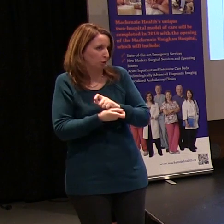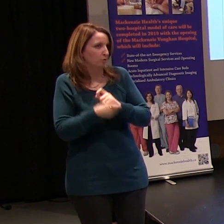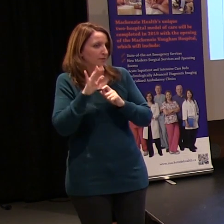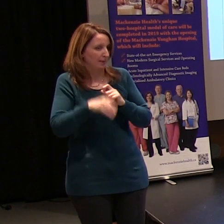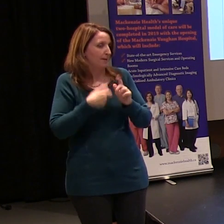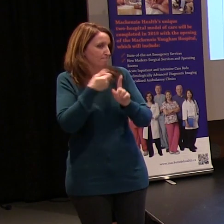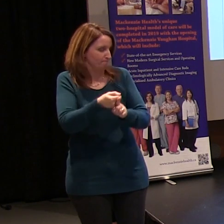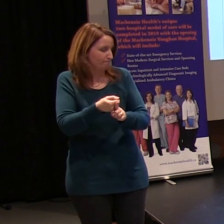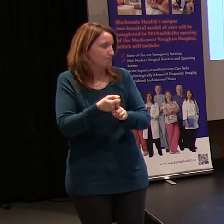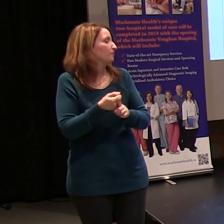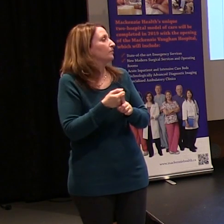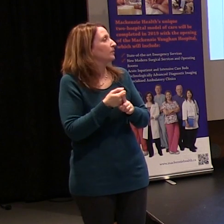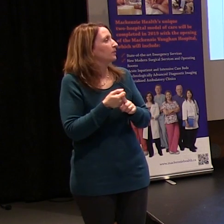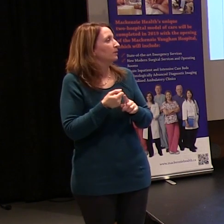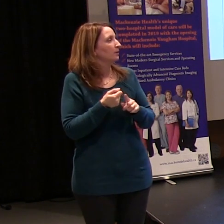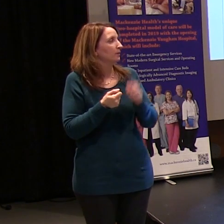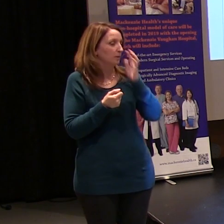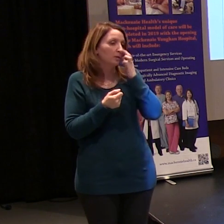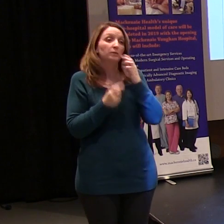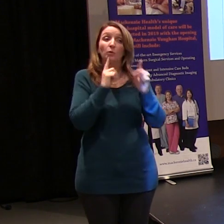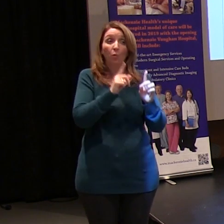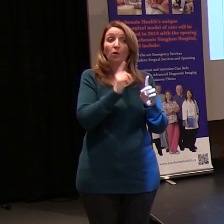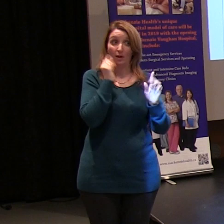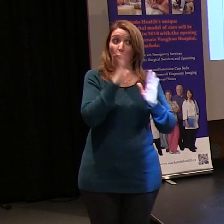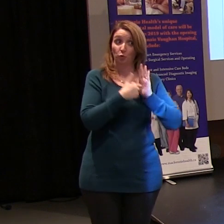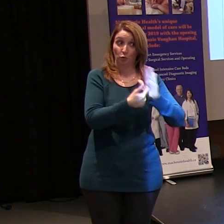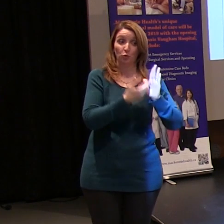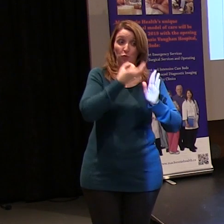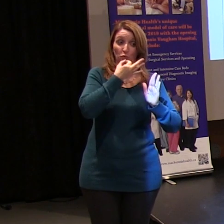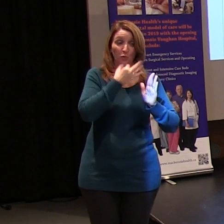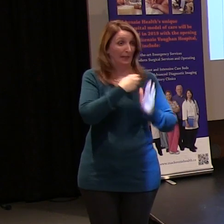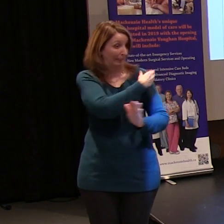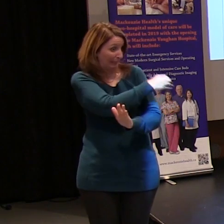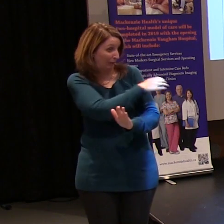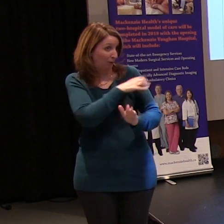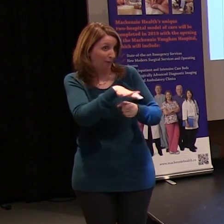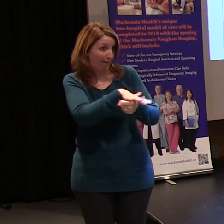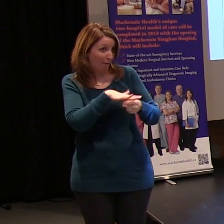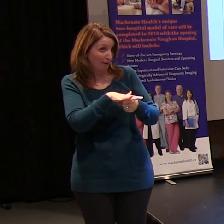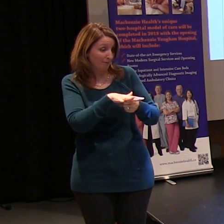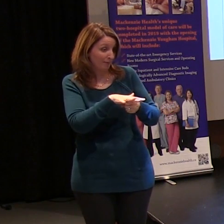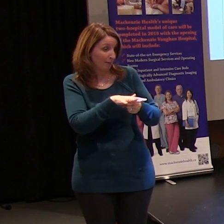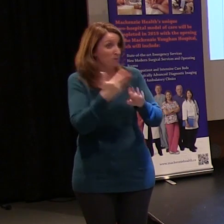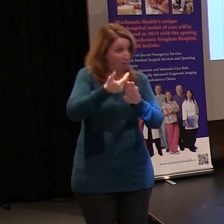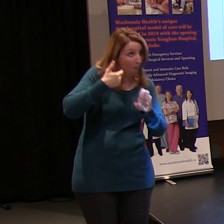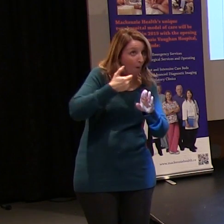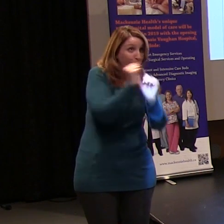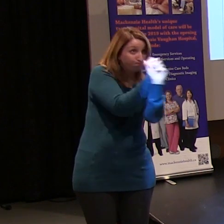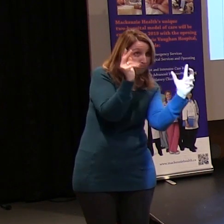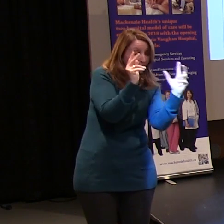show a little bit some clinical spaces, different way to deliver care that we are used